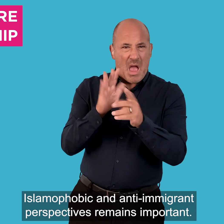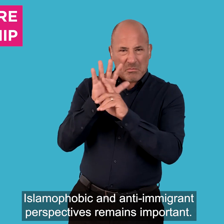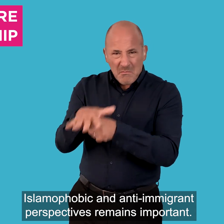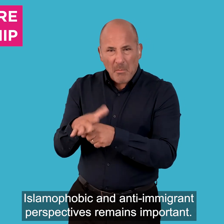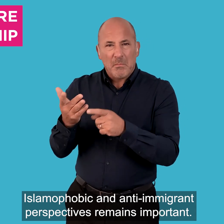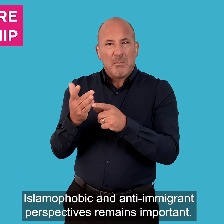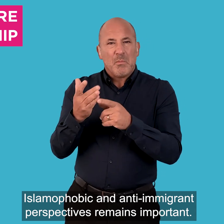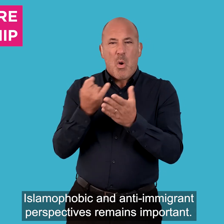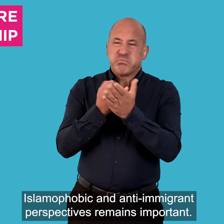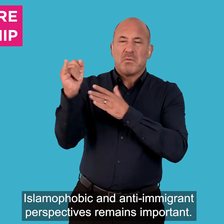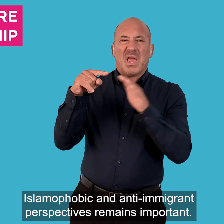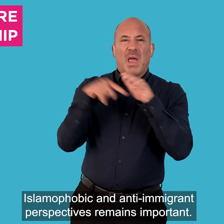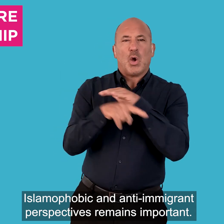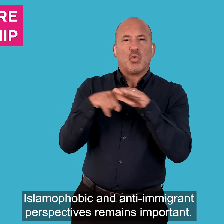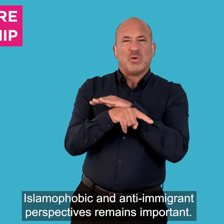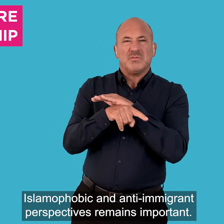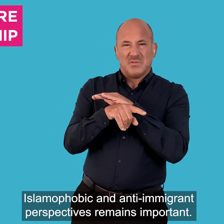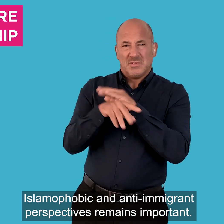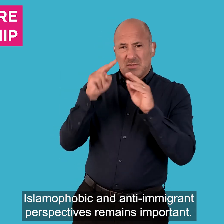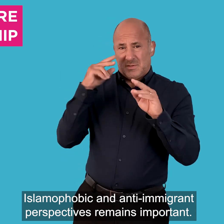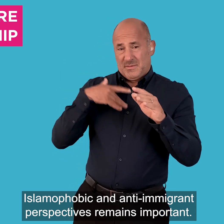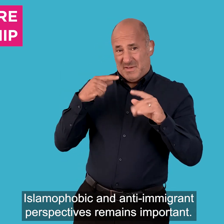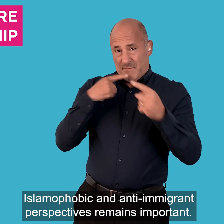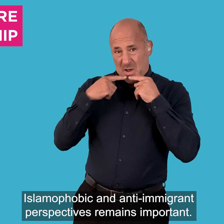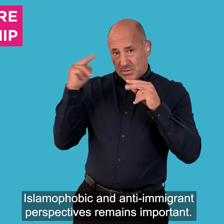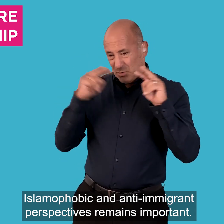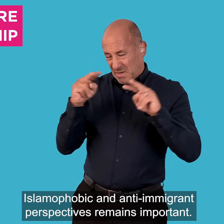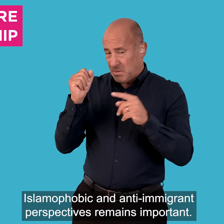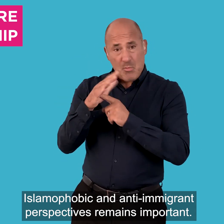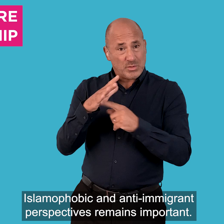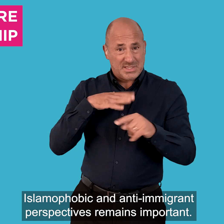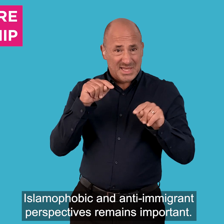Islamophobic and anti-immigrant perspectives remains important.